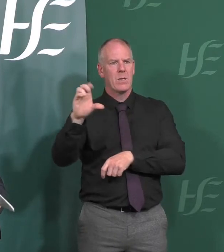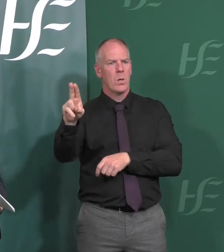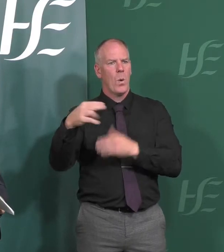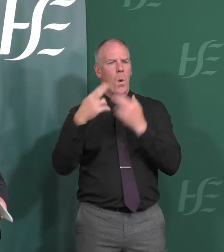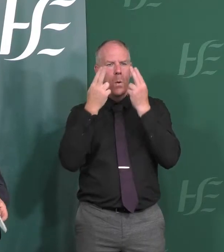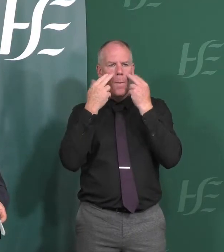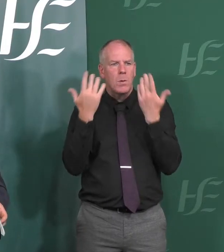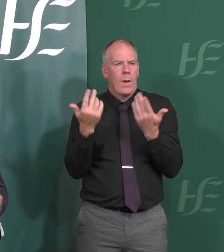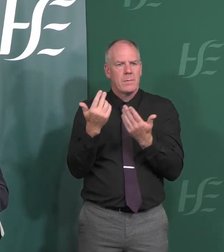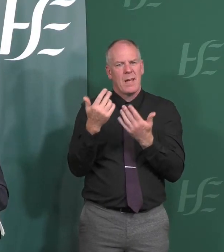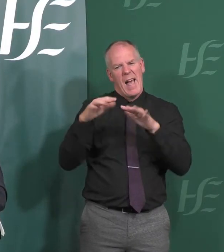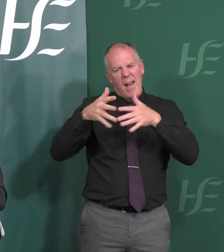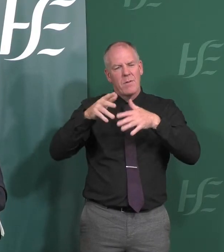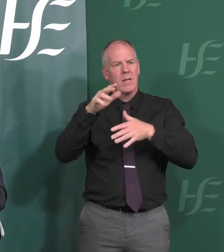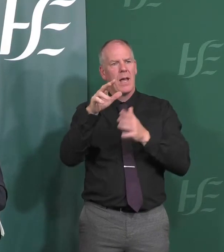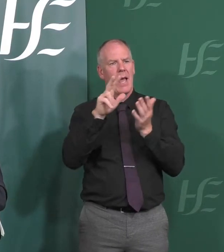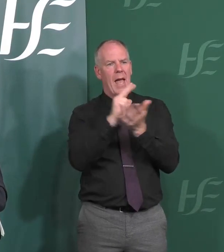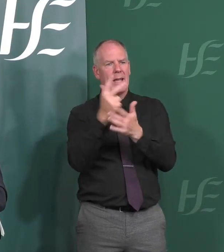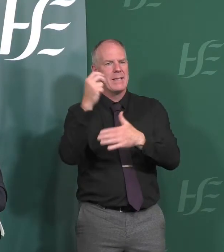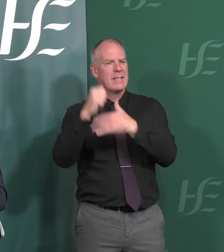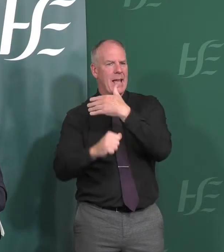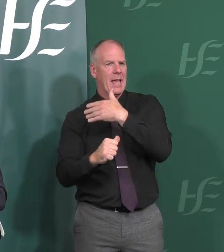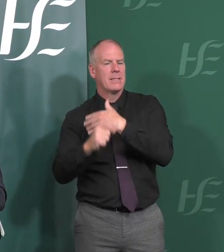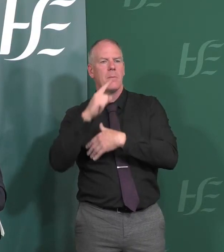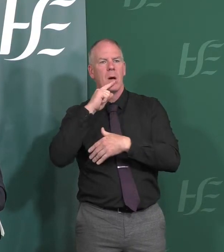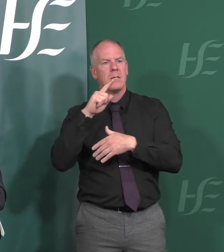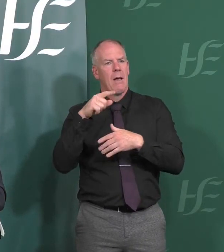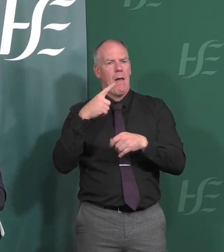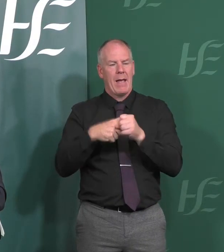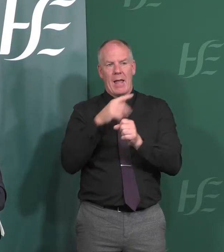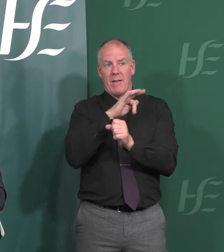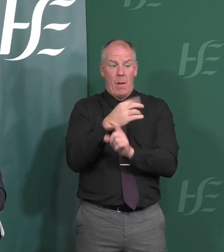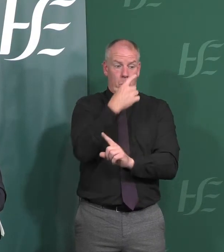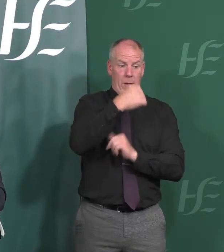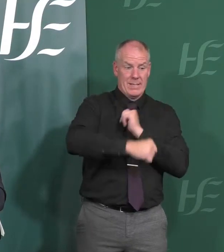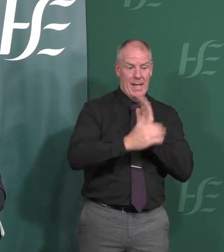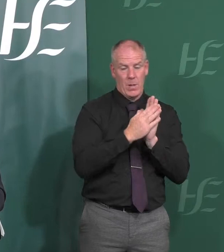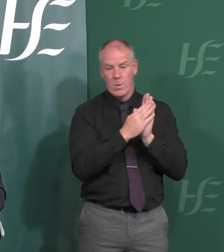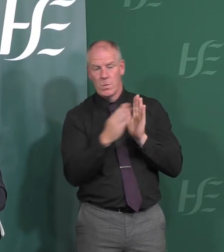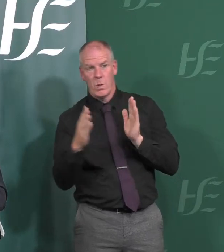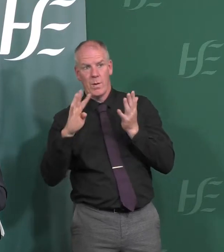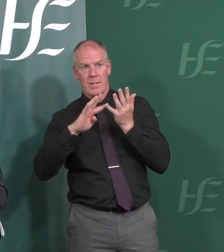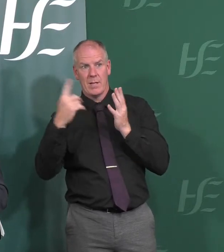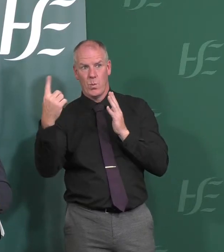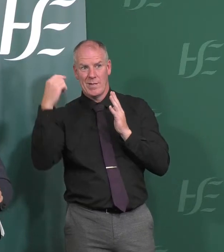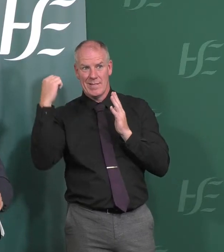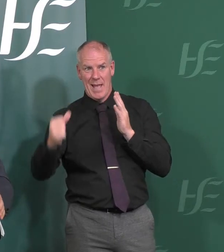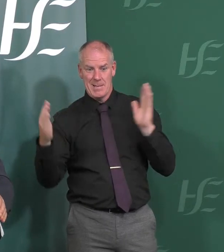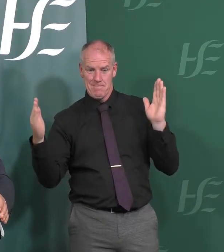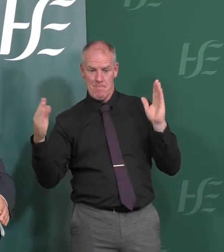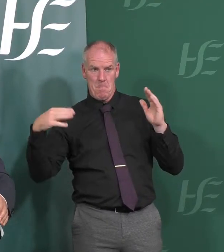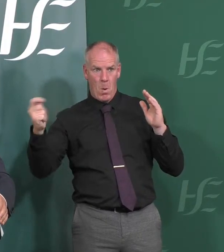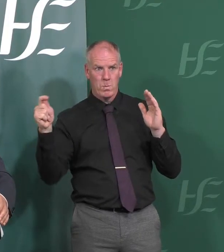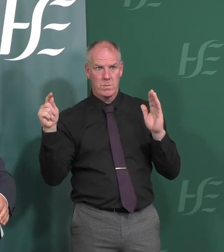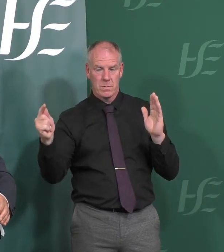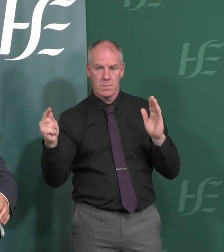18 days. But length of stay in ICU, again, can range from 1 day to 91 days.